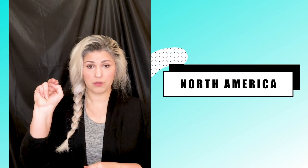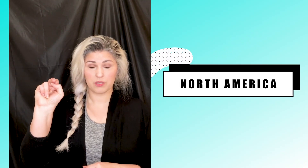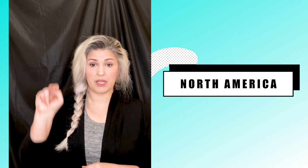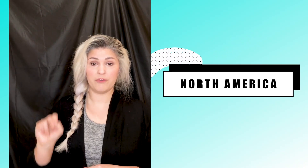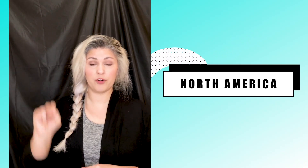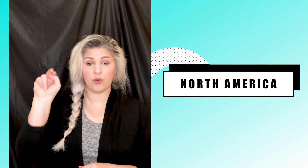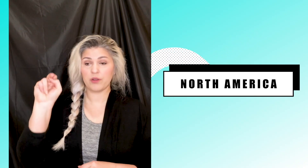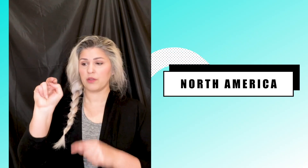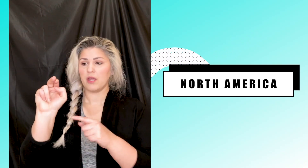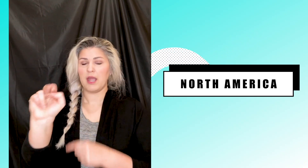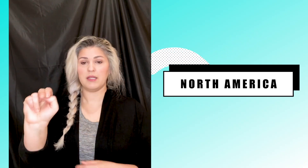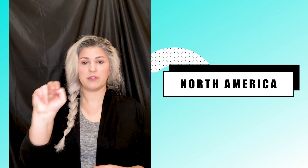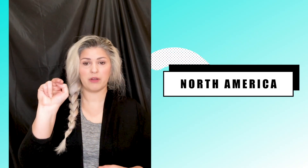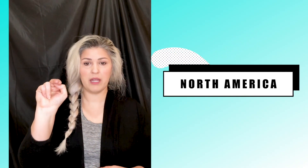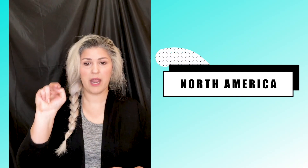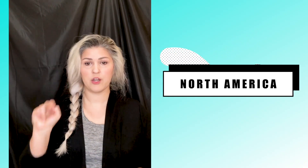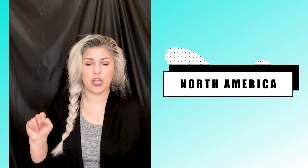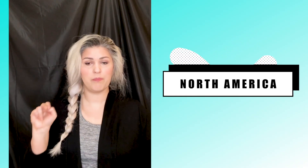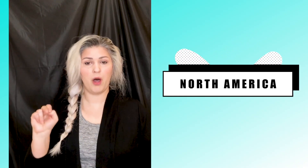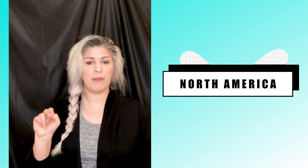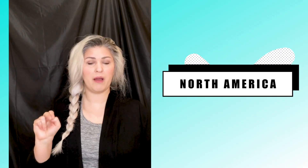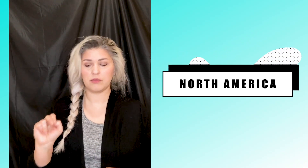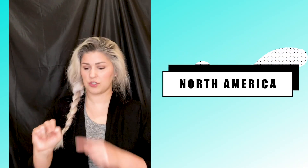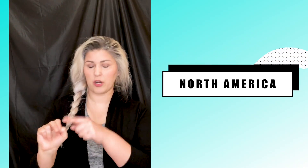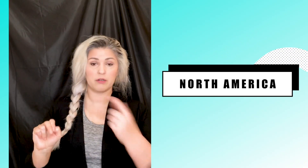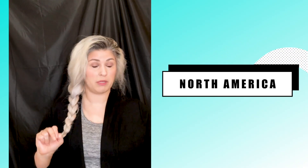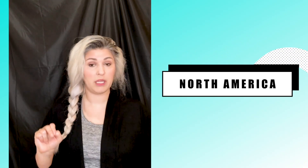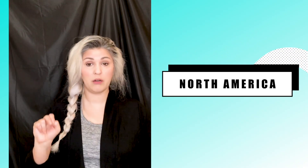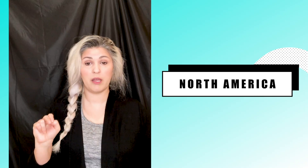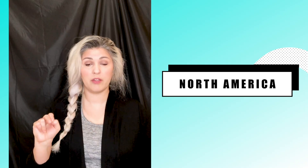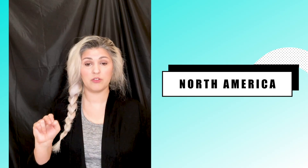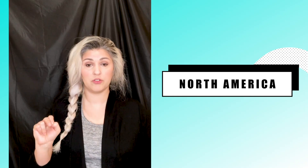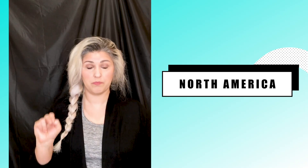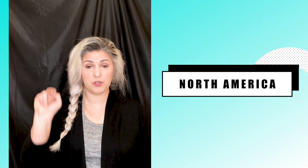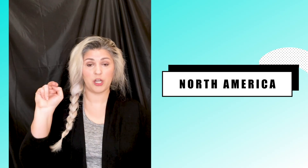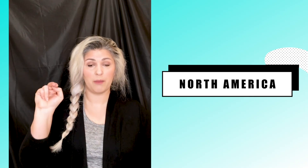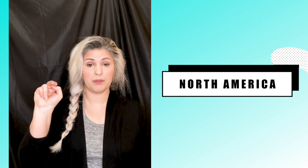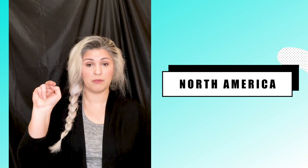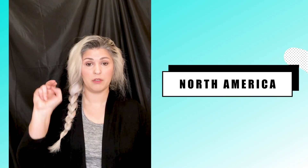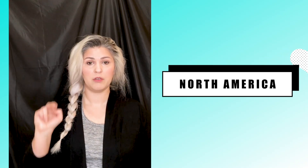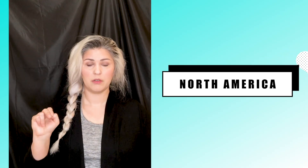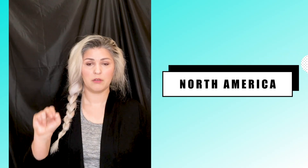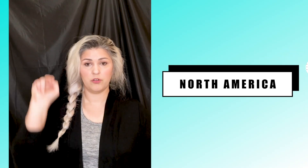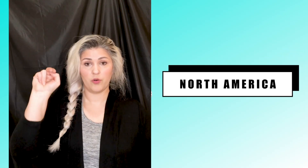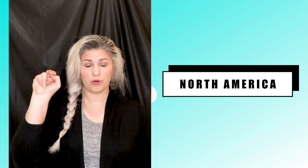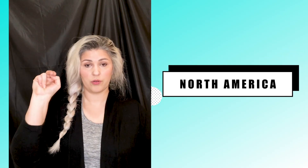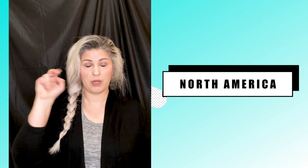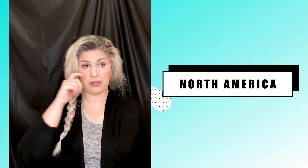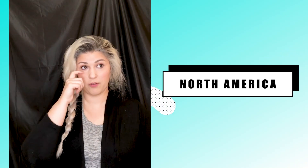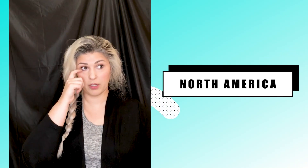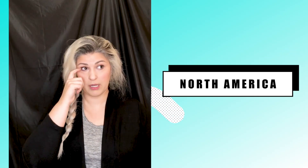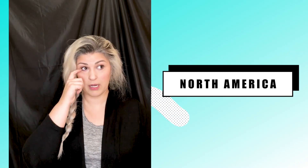north, the sign for north, and is your in hand shape, palm out, start here and then push up,